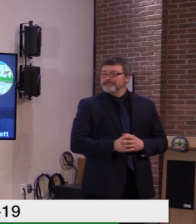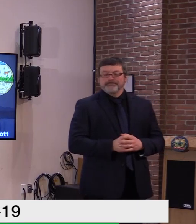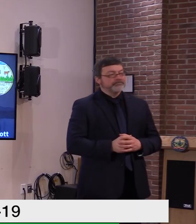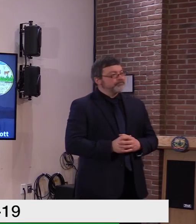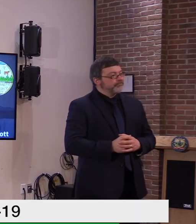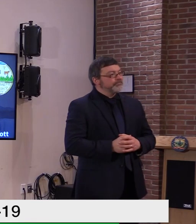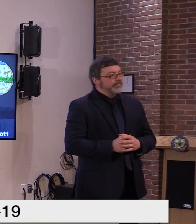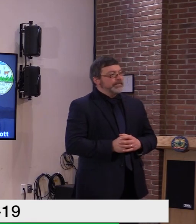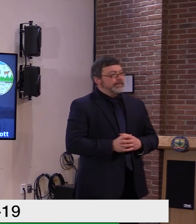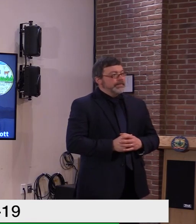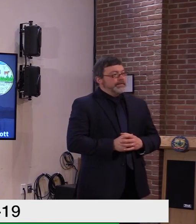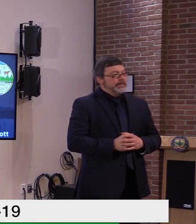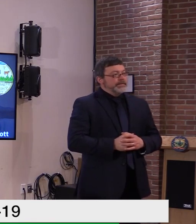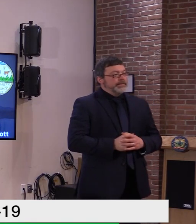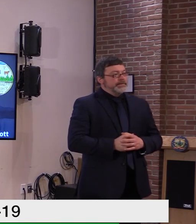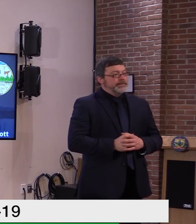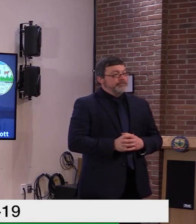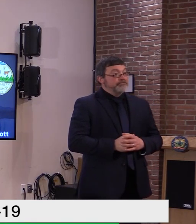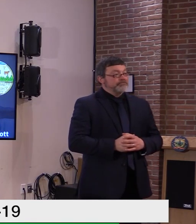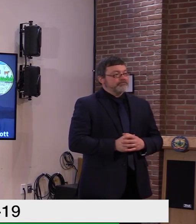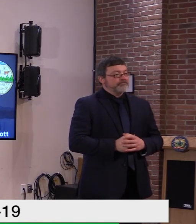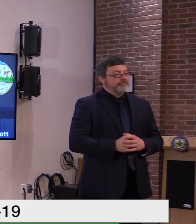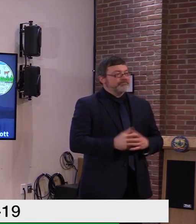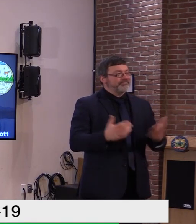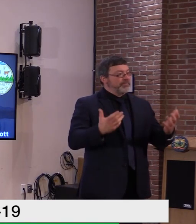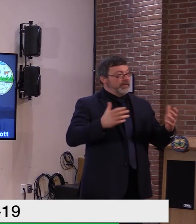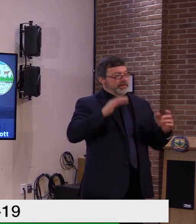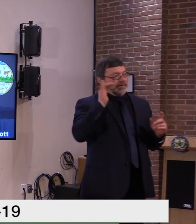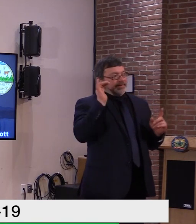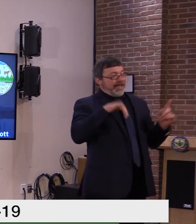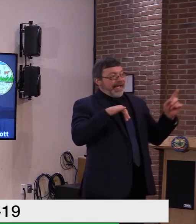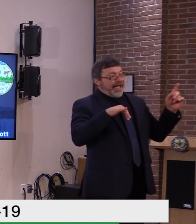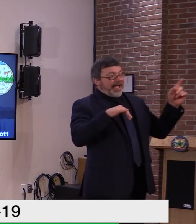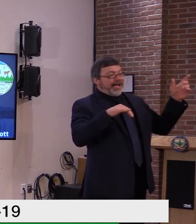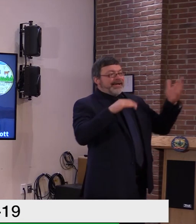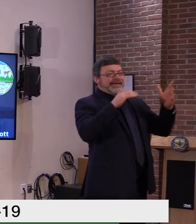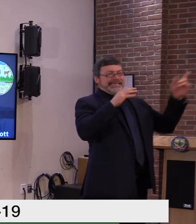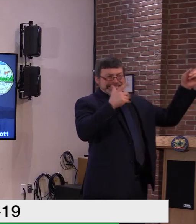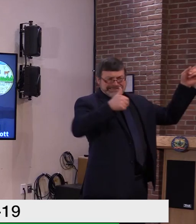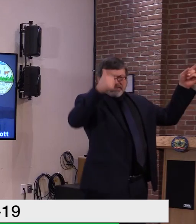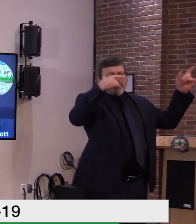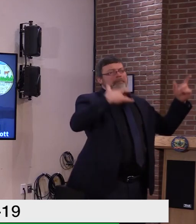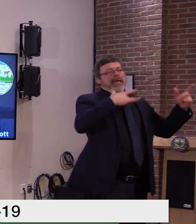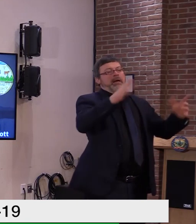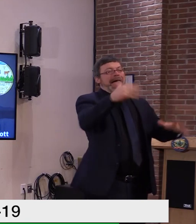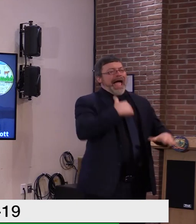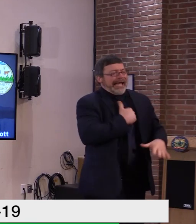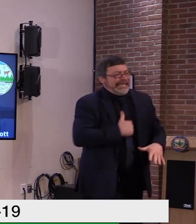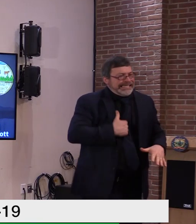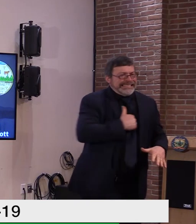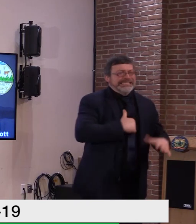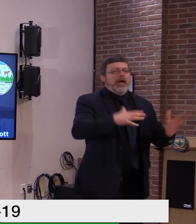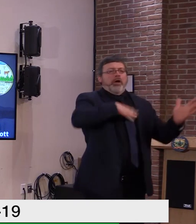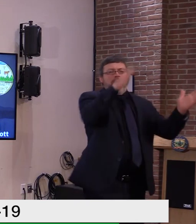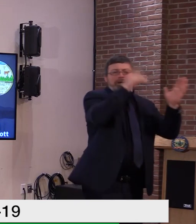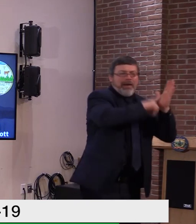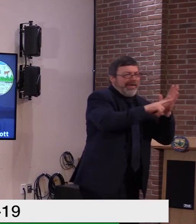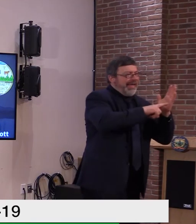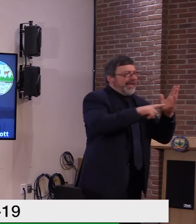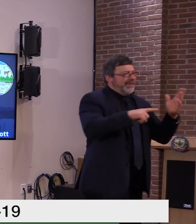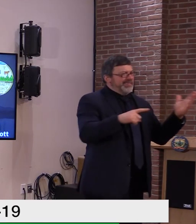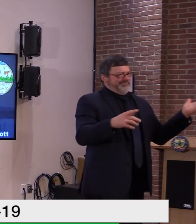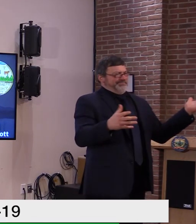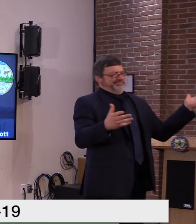That some administrators at the federal level have apologized. I've seen that in the news, that there are hiccups at the federal